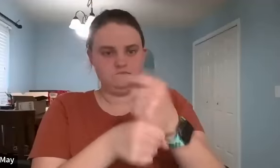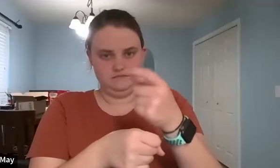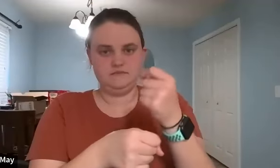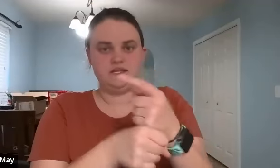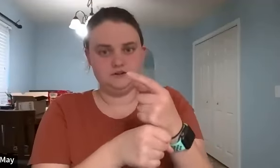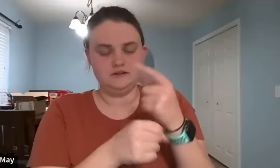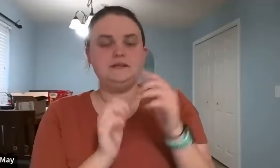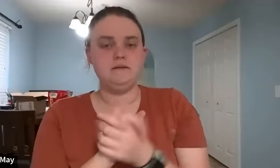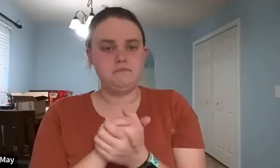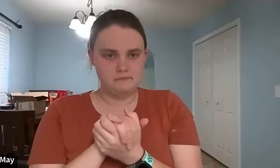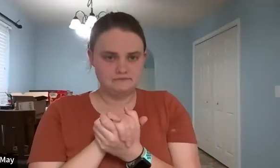Yearly. Yep.